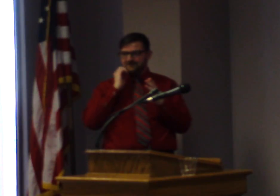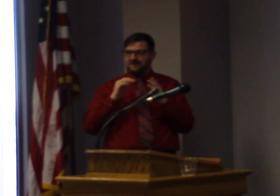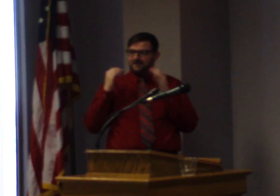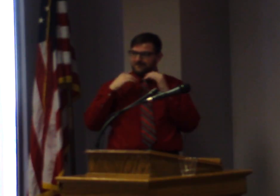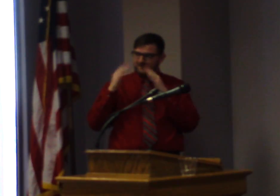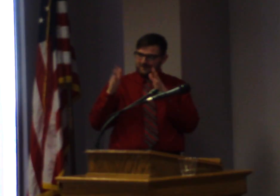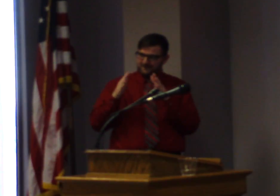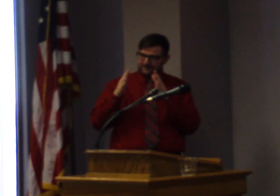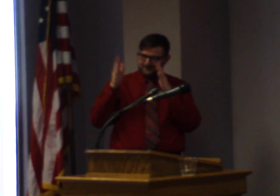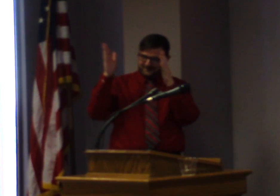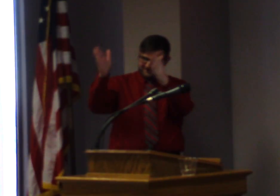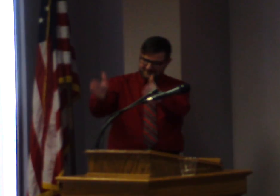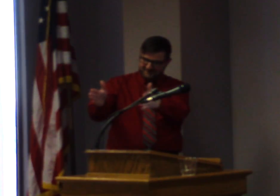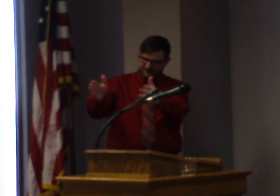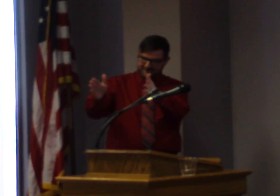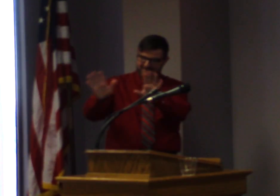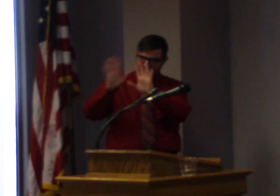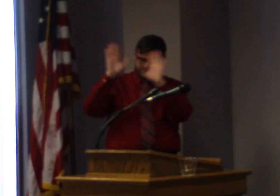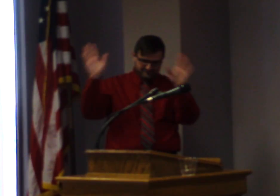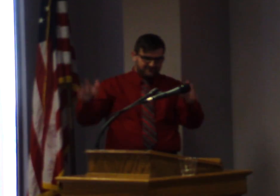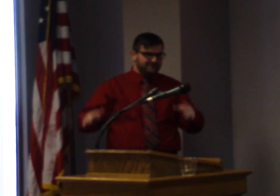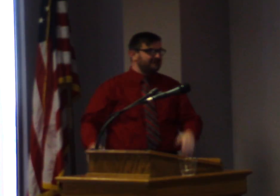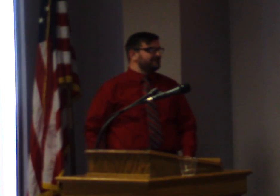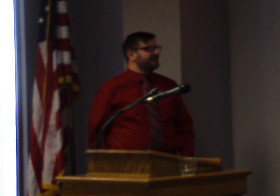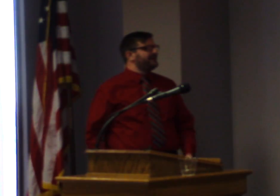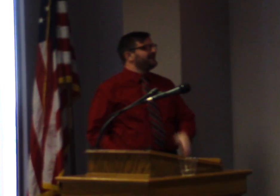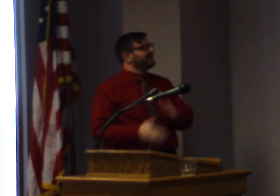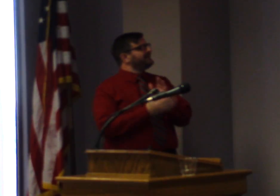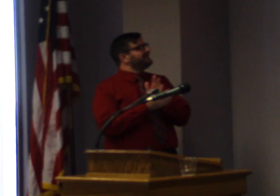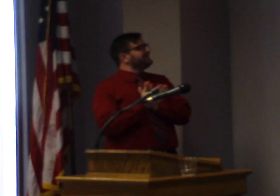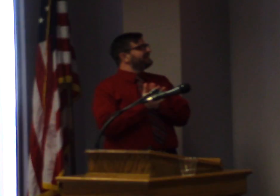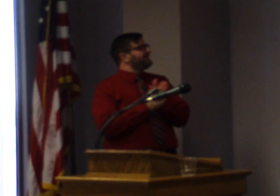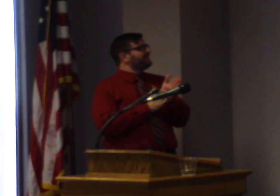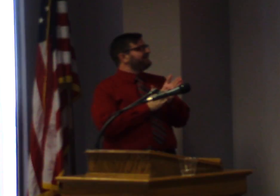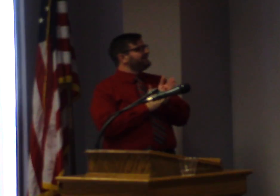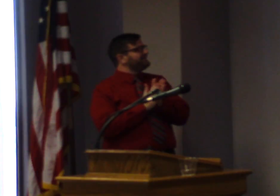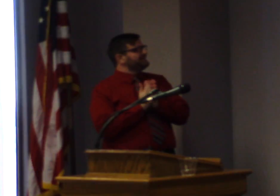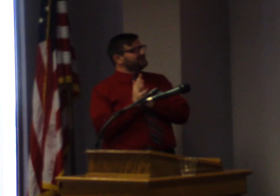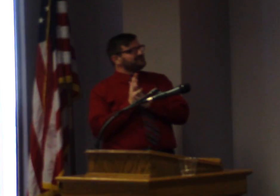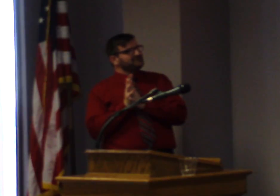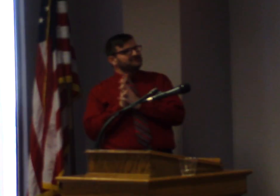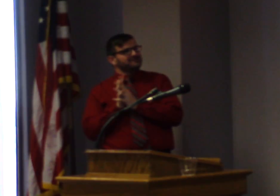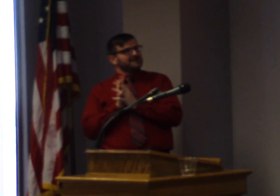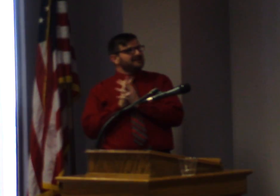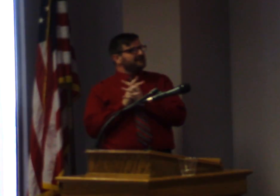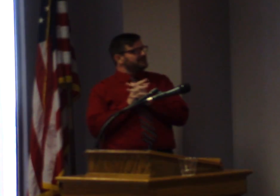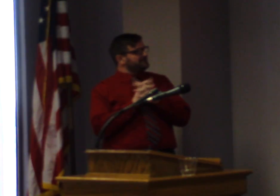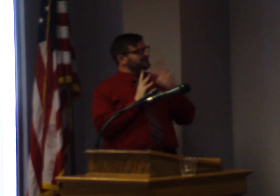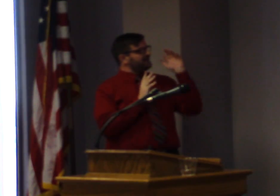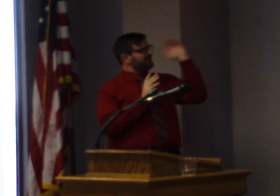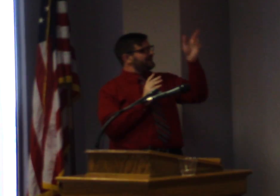I brought my personal one that sat on my desk, and I'm using it every day. So, that's, all right, next